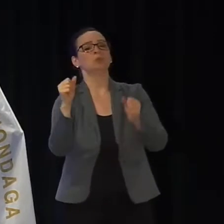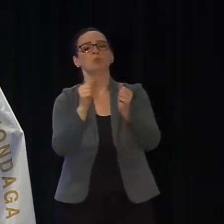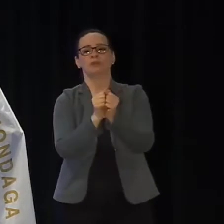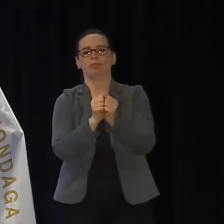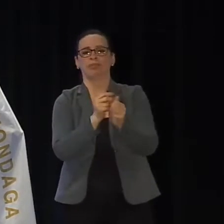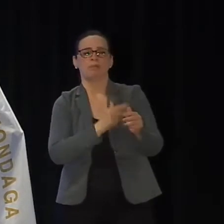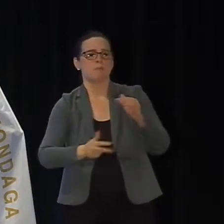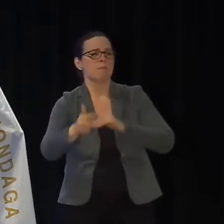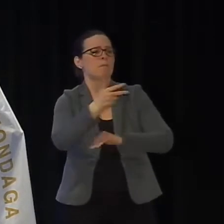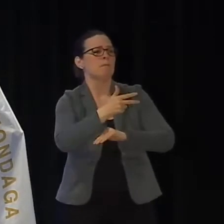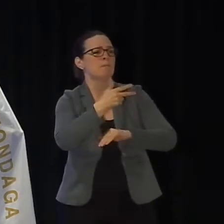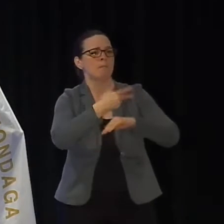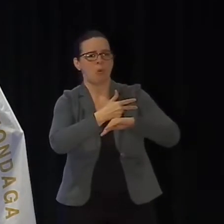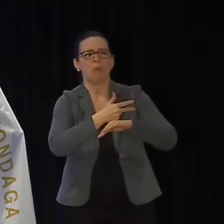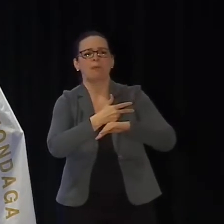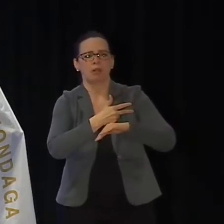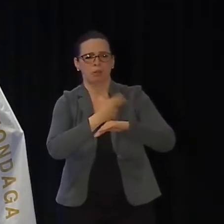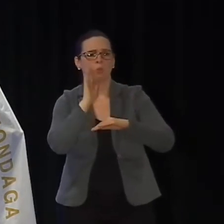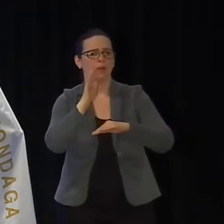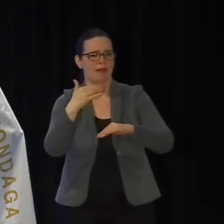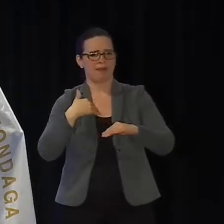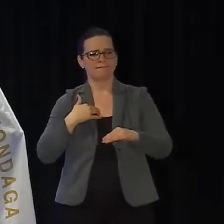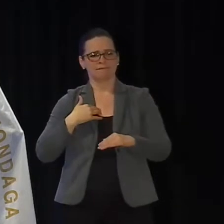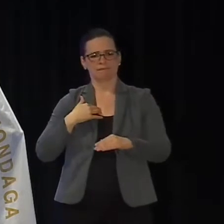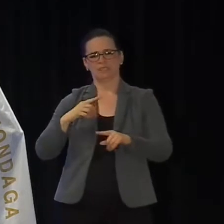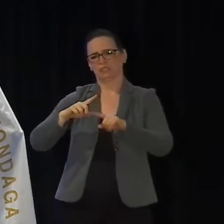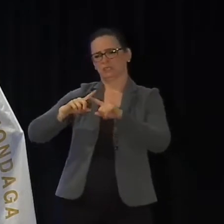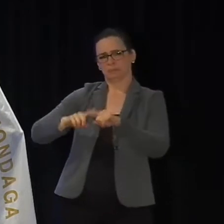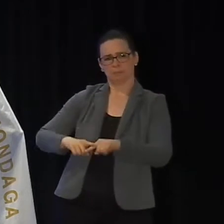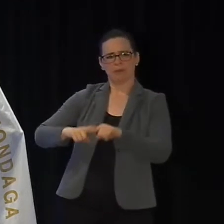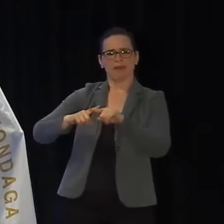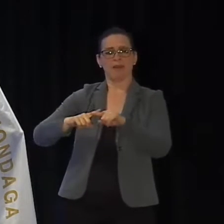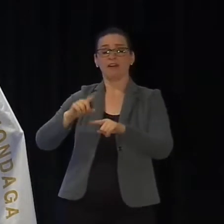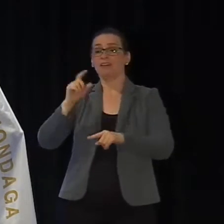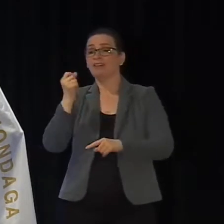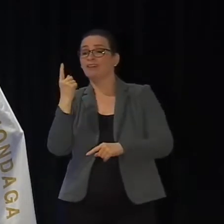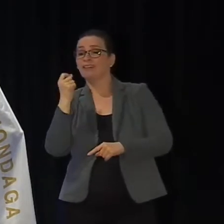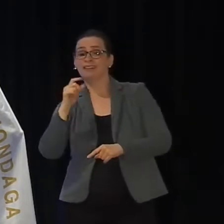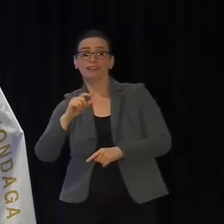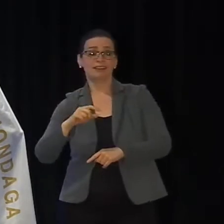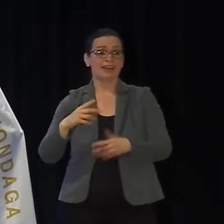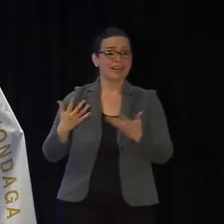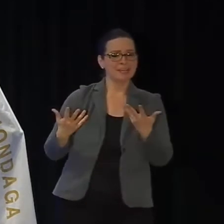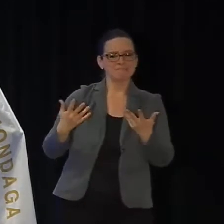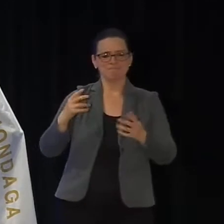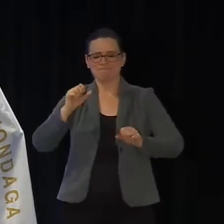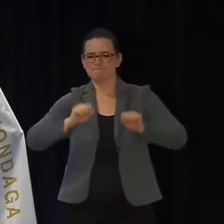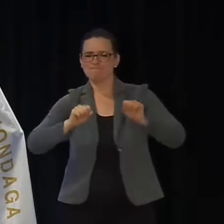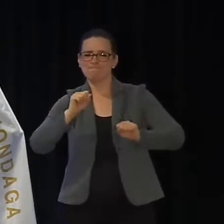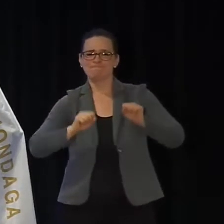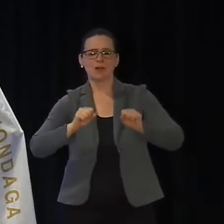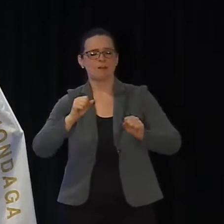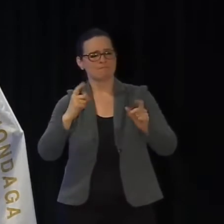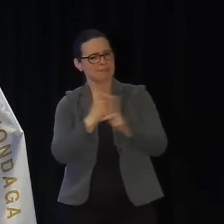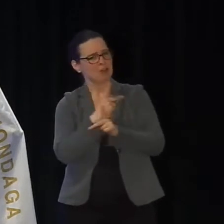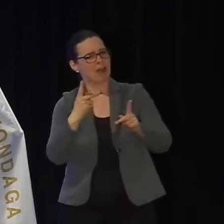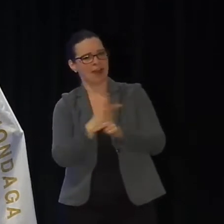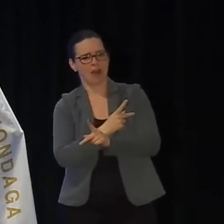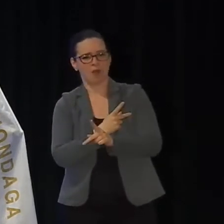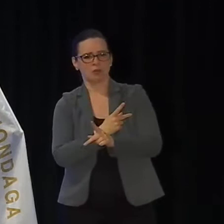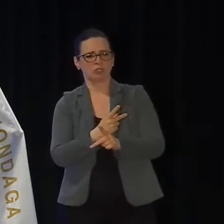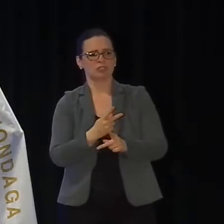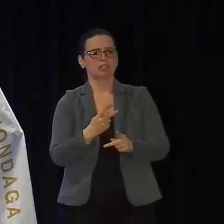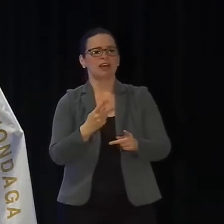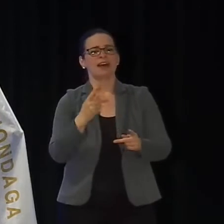your second shot days here at the on-center. A lot of people say, what about the drive-through again at